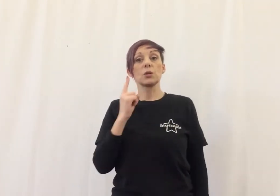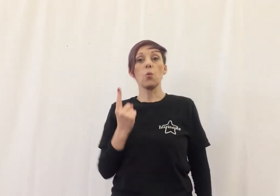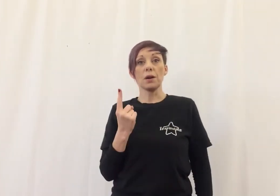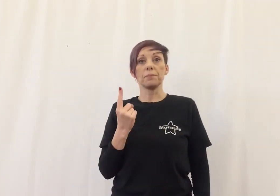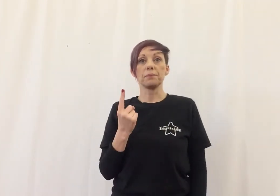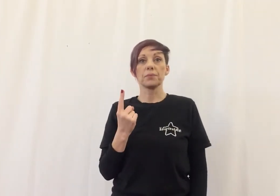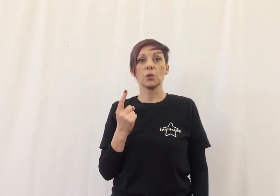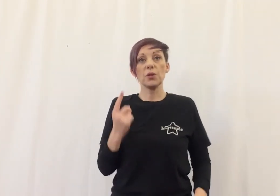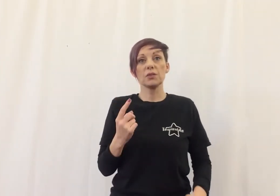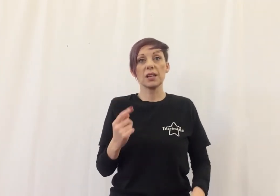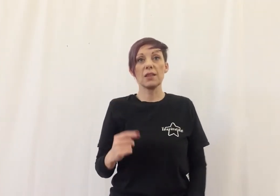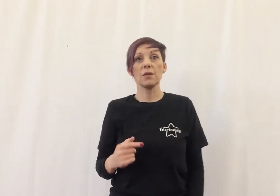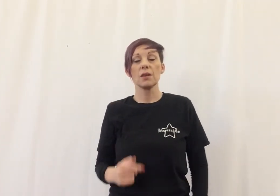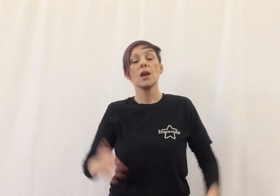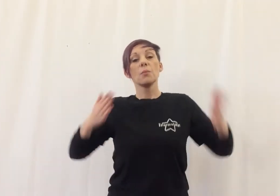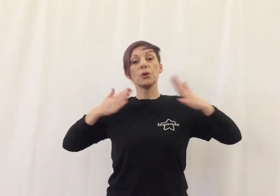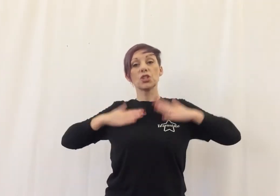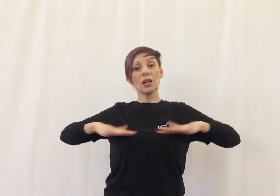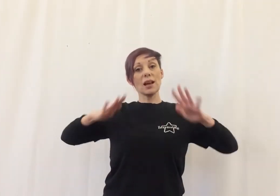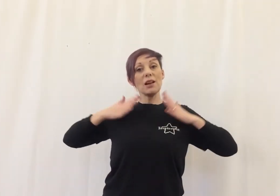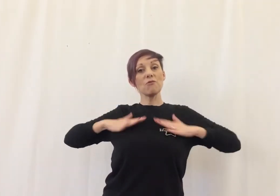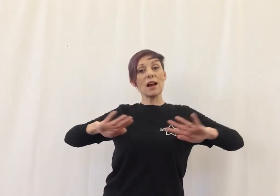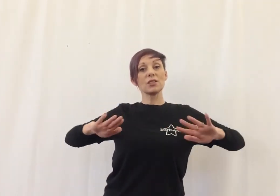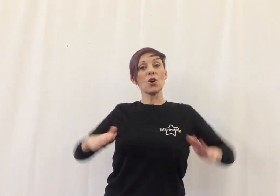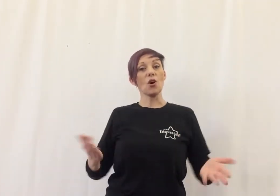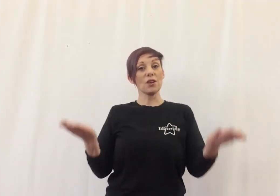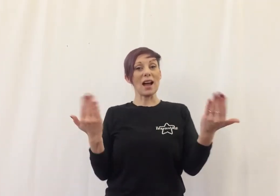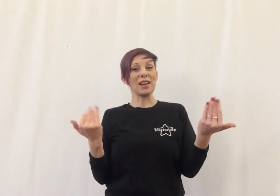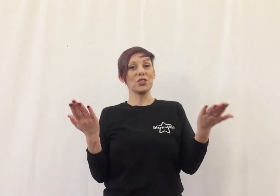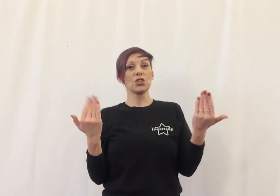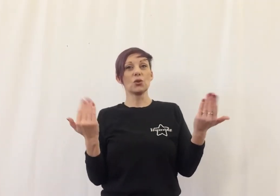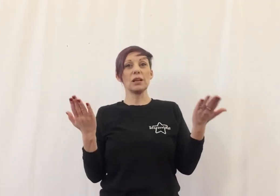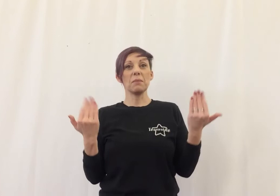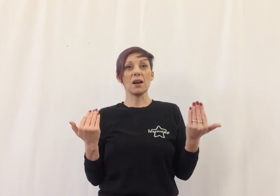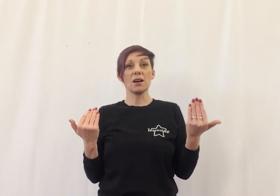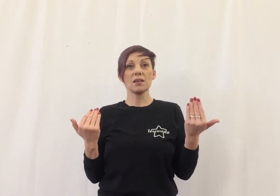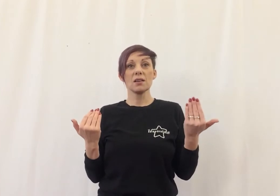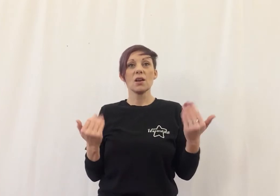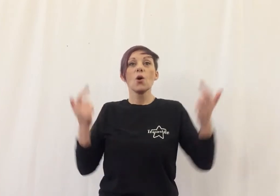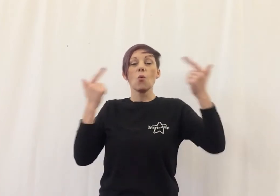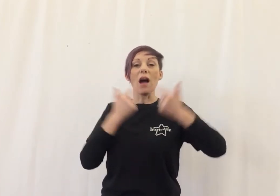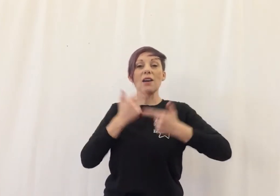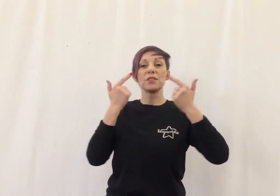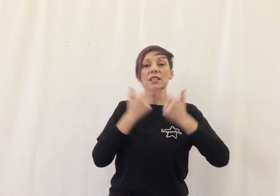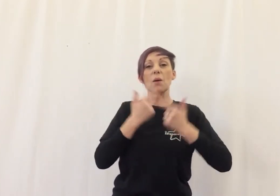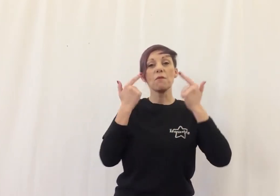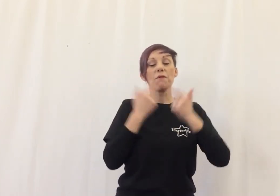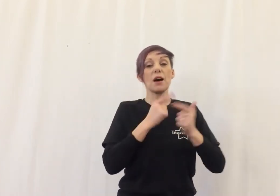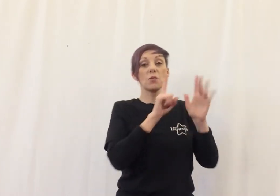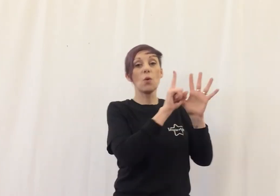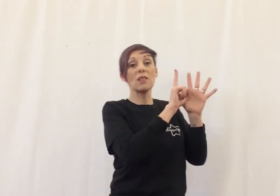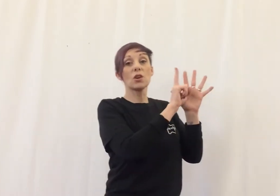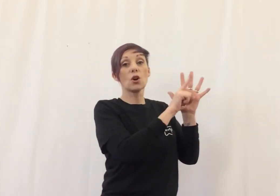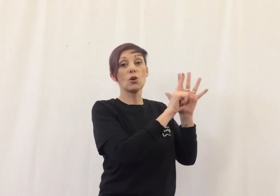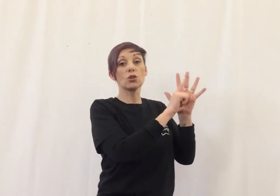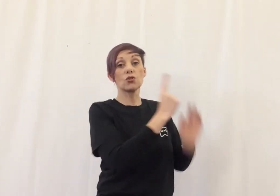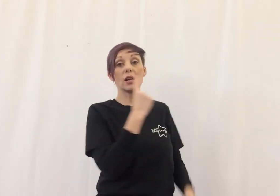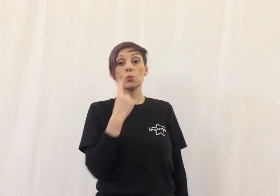1, so put those together, put your glad rags on and join me, hun. We'll have some fun when the clock strikes